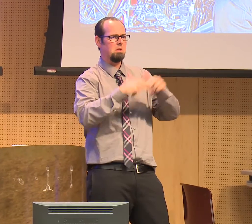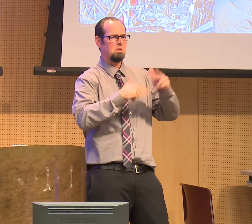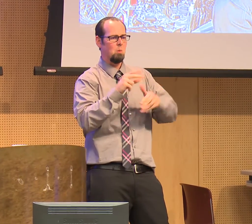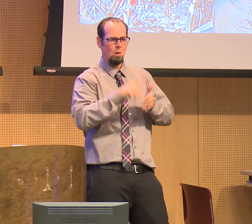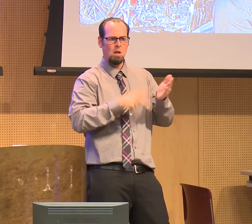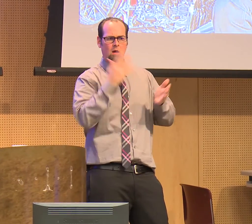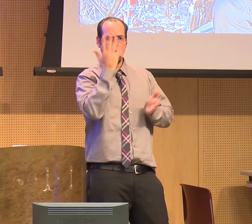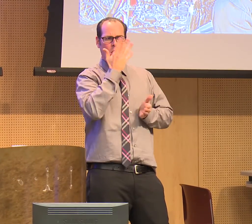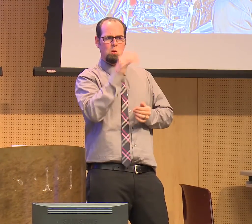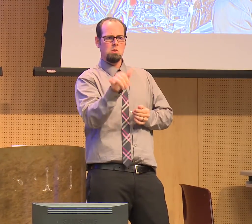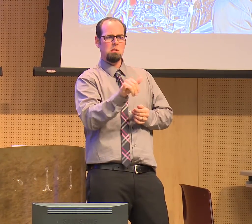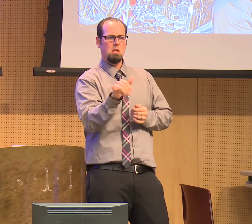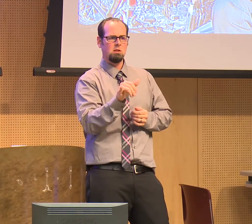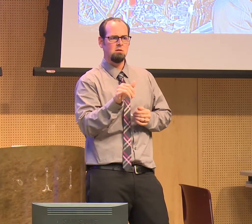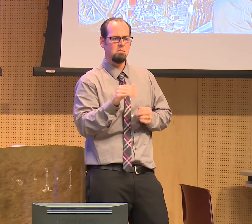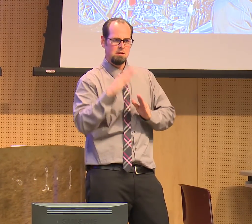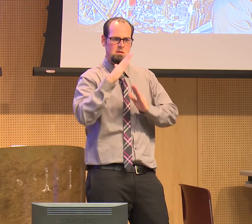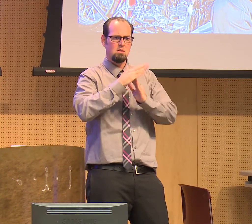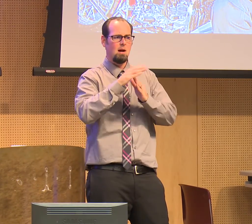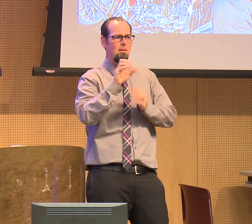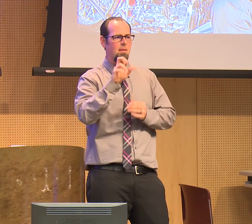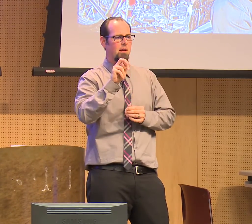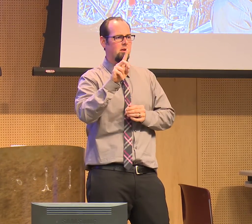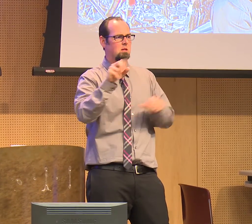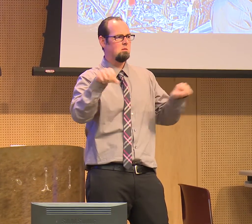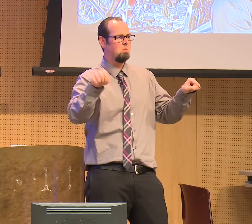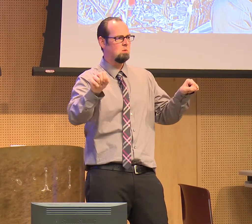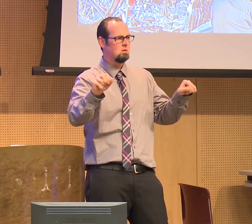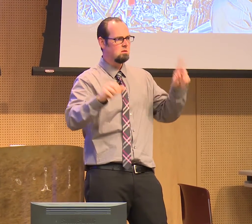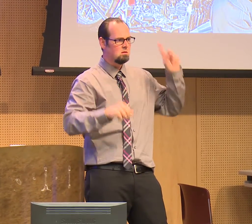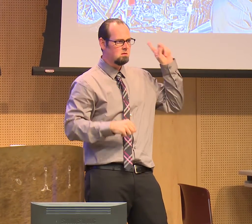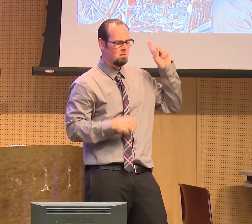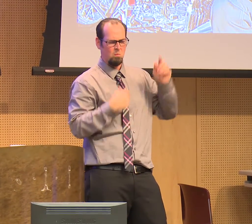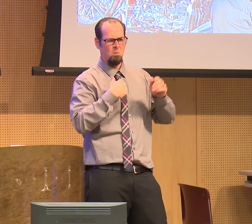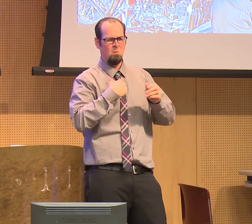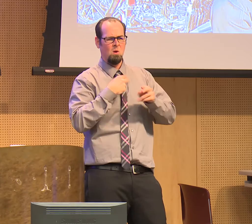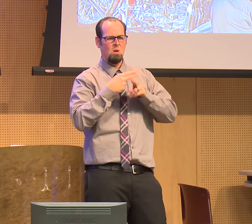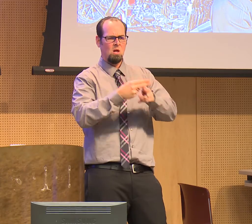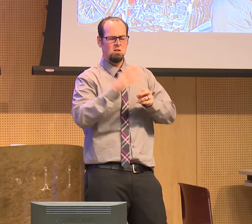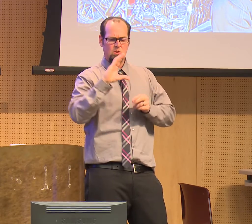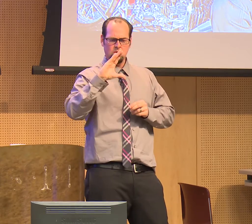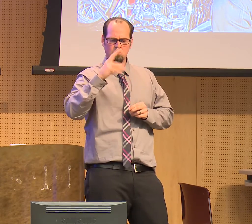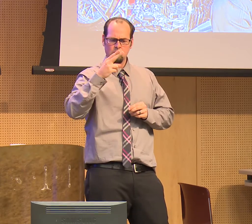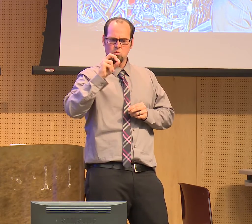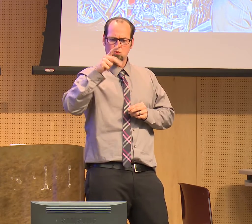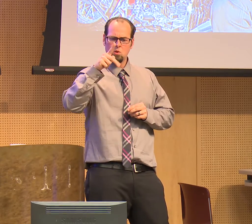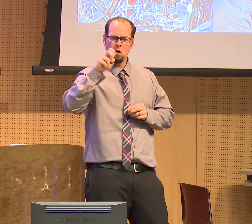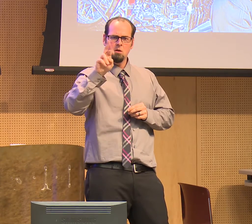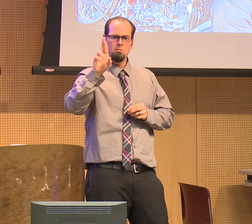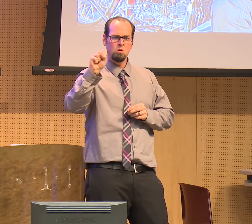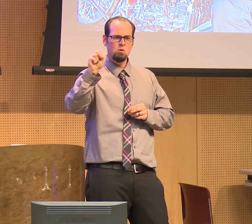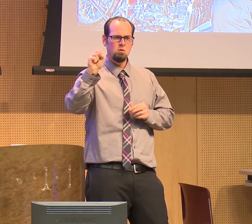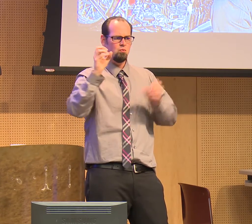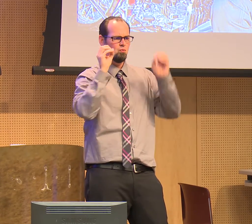Here's a picture of the shop where we made our motorcycles. These were the top motorcycles. They were